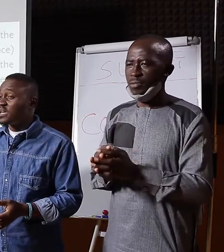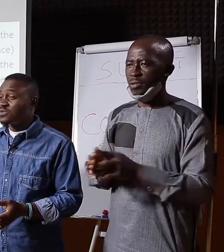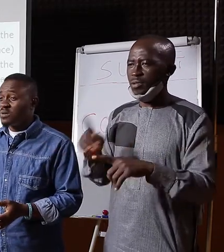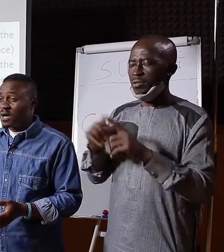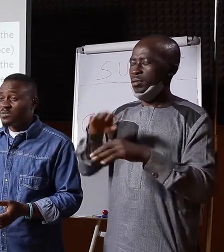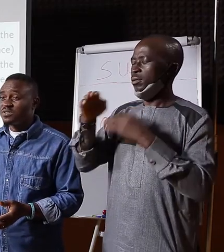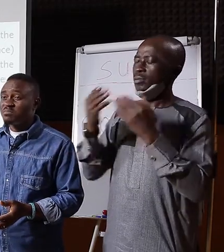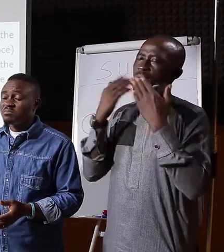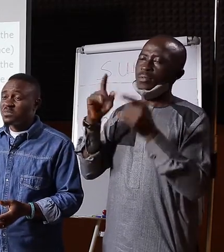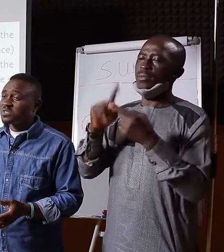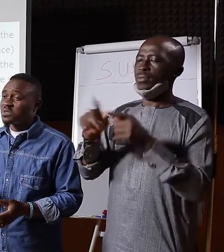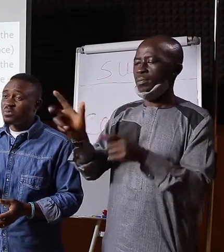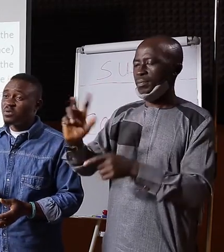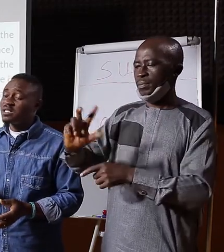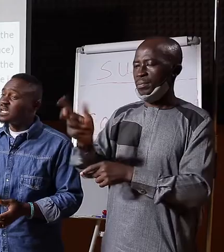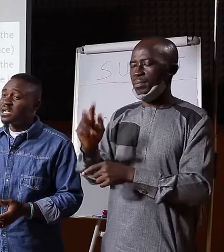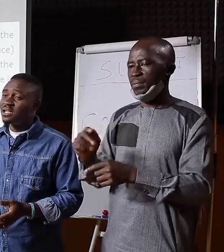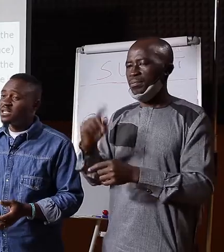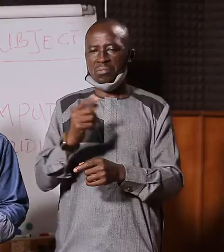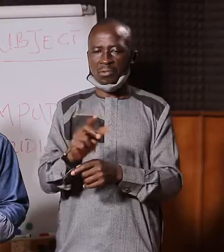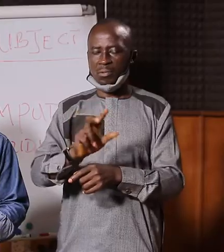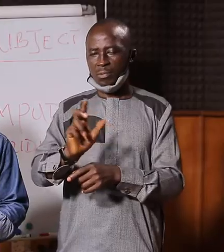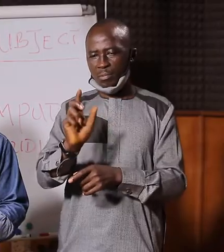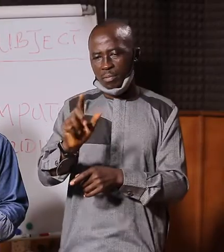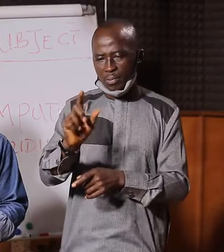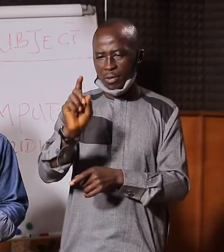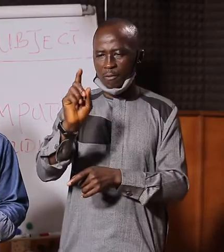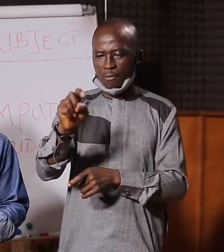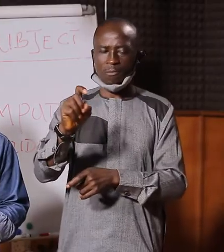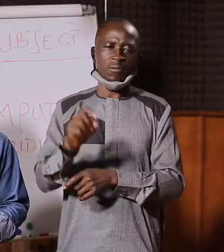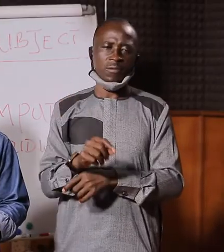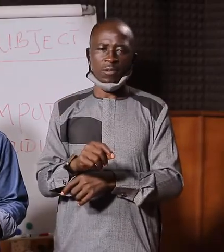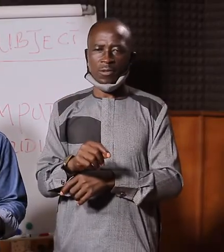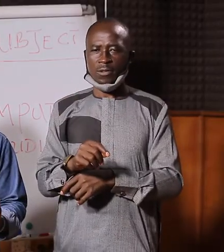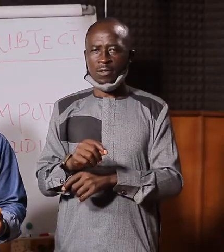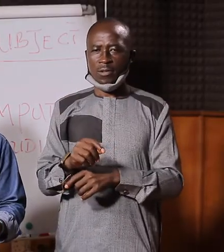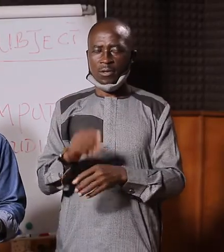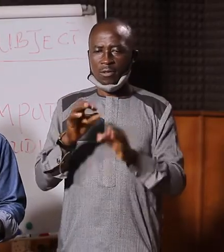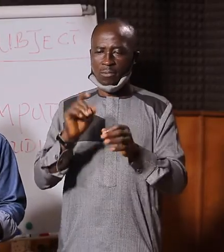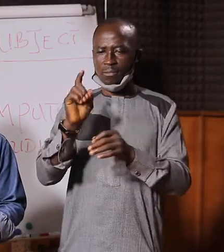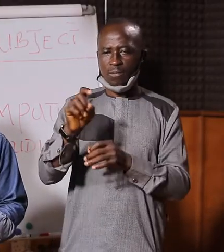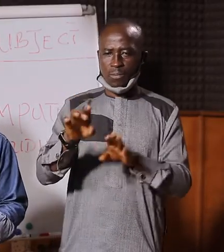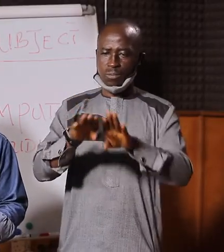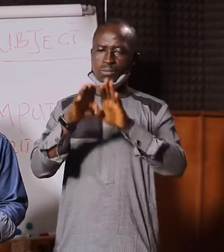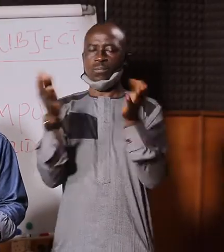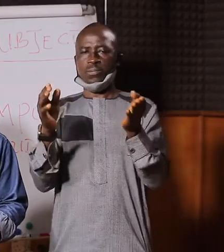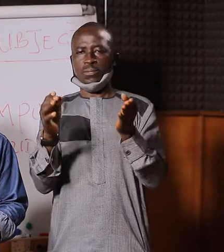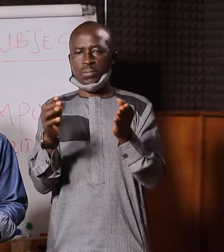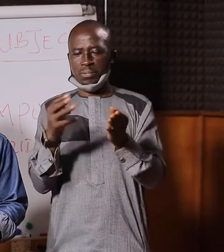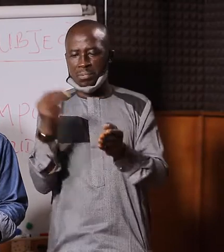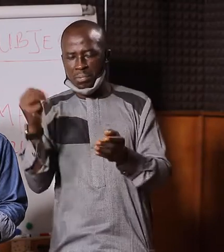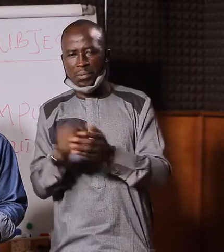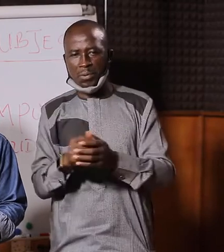all thanks to the mouse, it's just a point and click. Once you click, you're able to open your document. You're able to